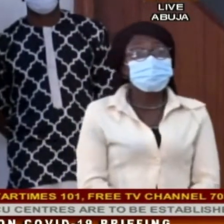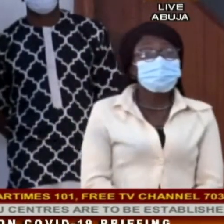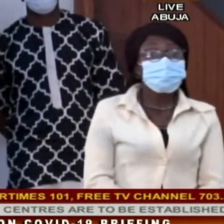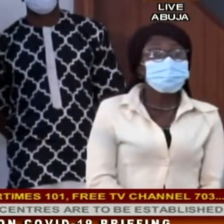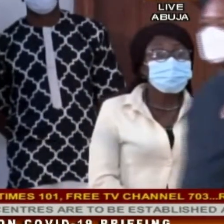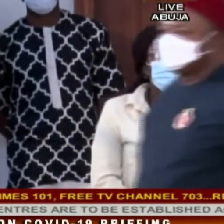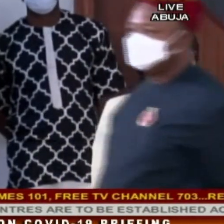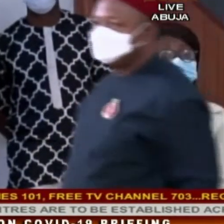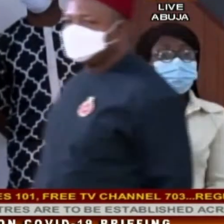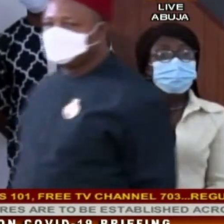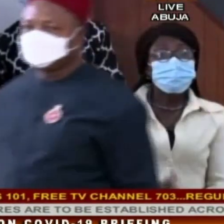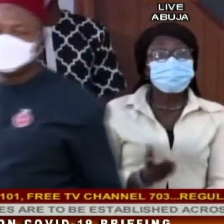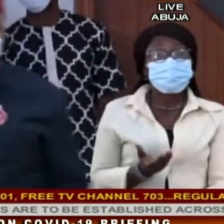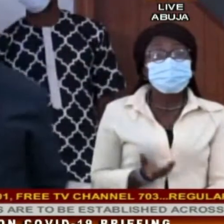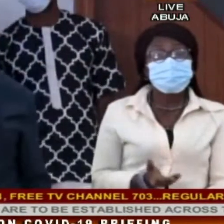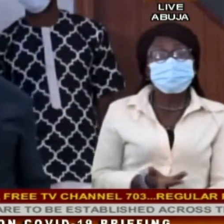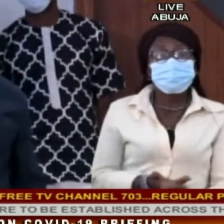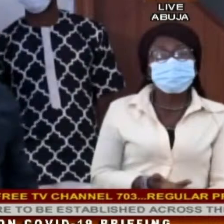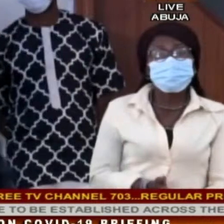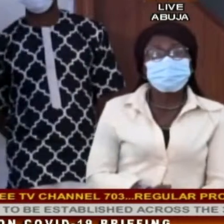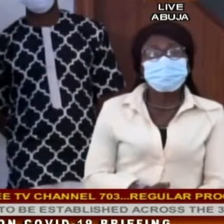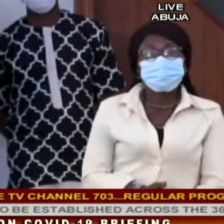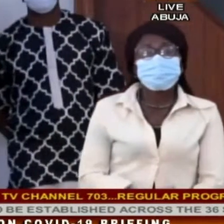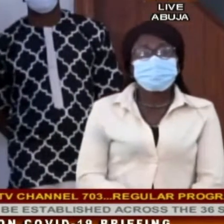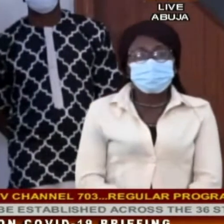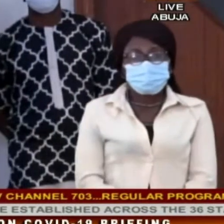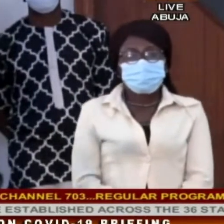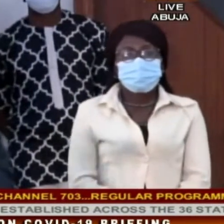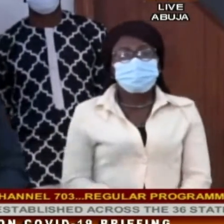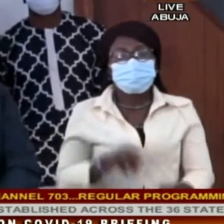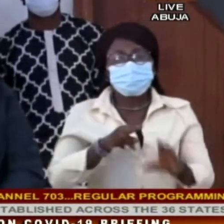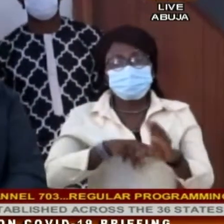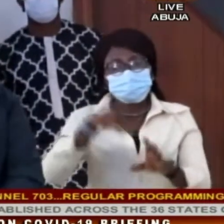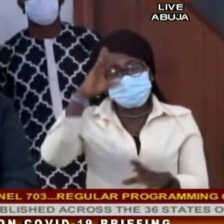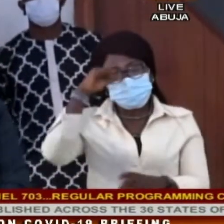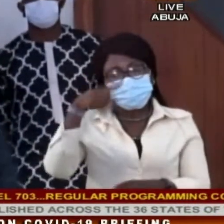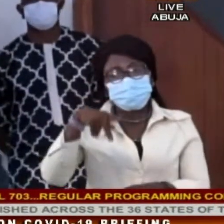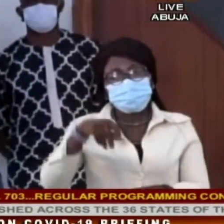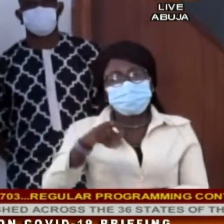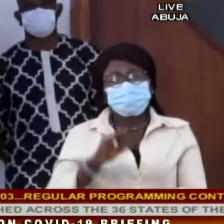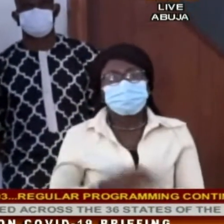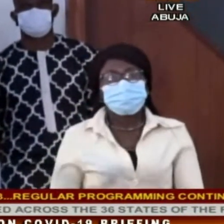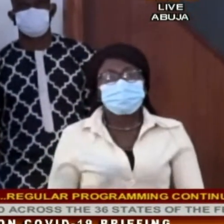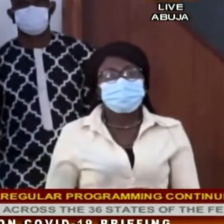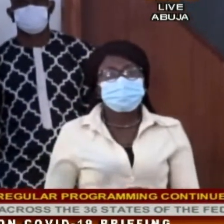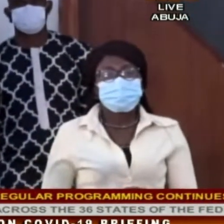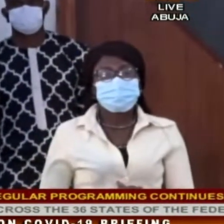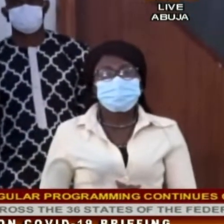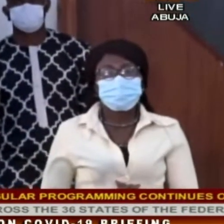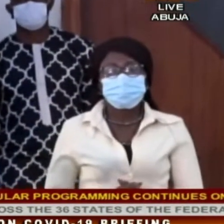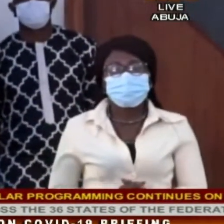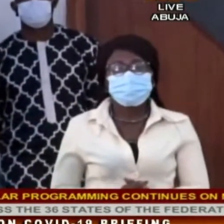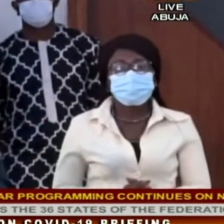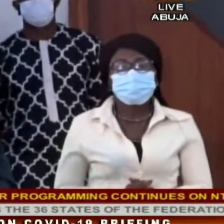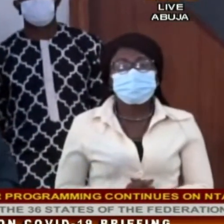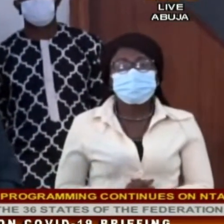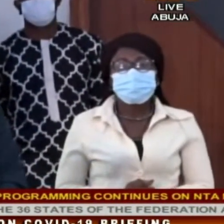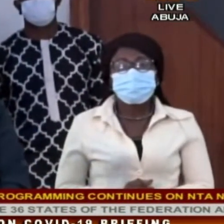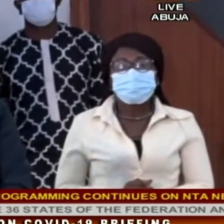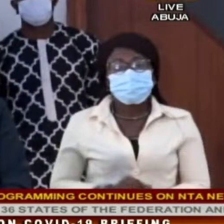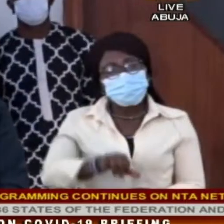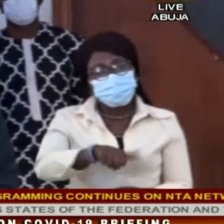to myself and my family to ensure that I have an opportunity of spending more Christmas and more New Year's into the future.